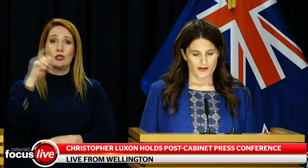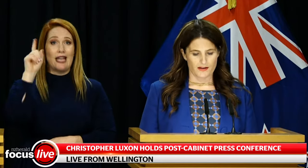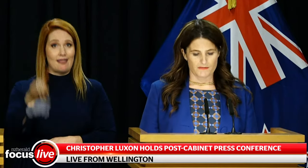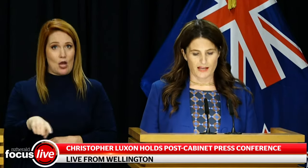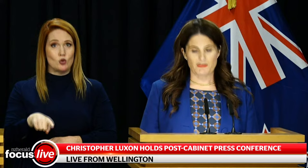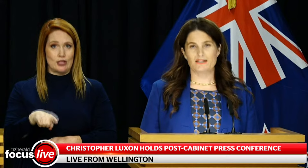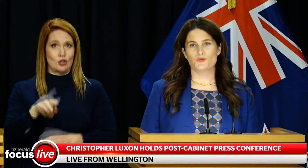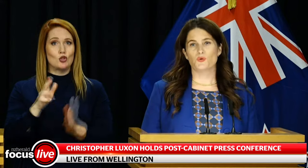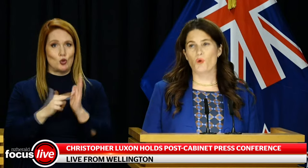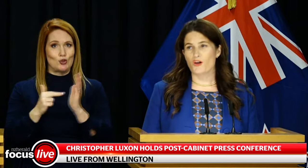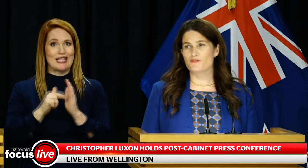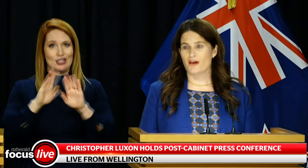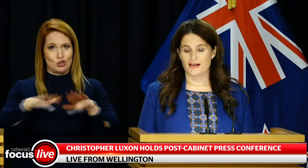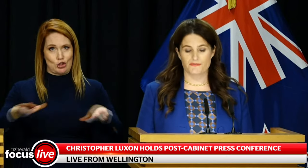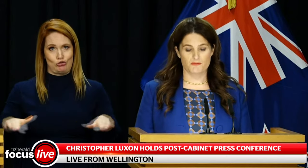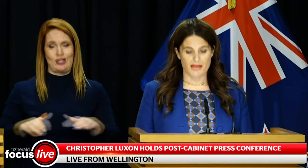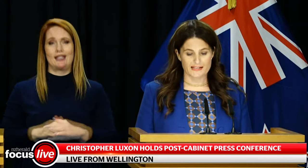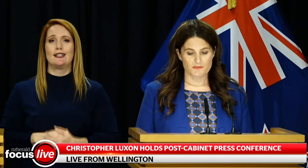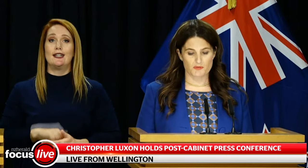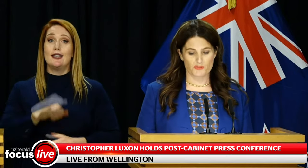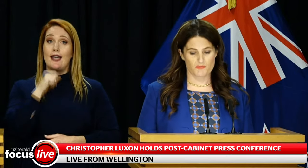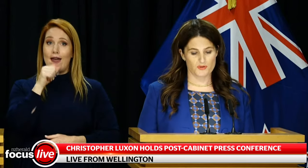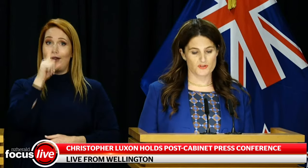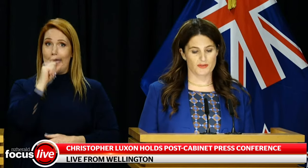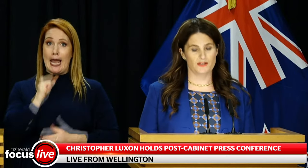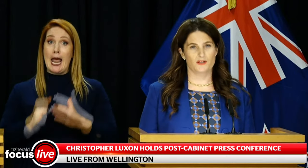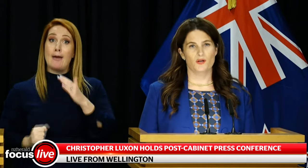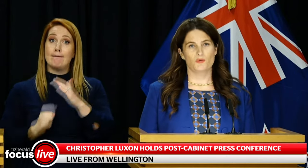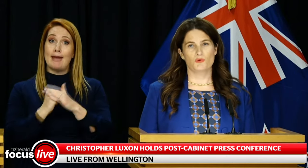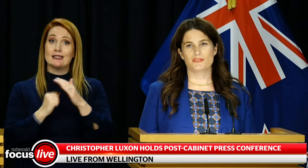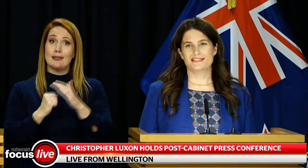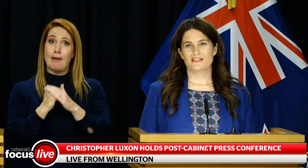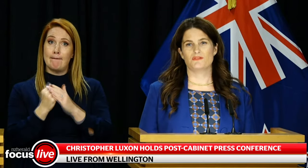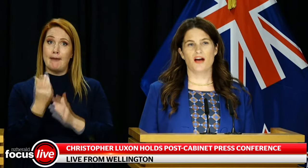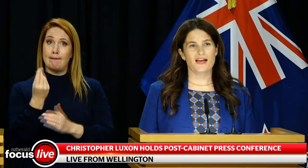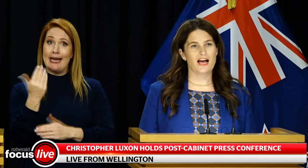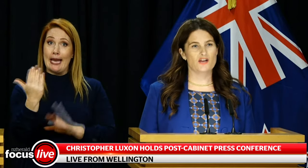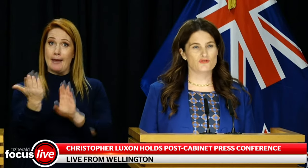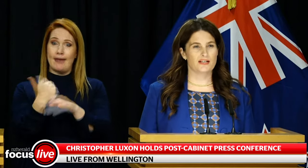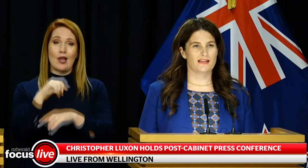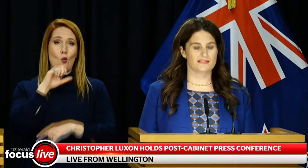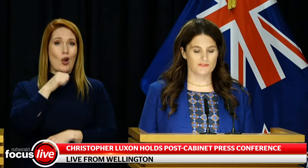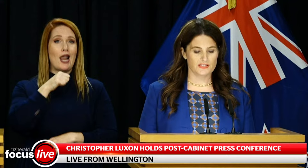New Zealand children. Families who qualify for the maximum reimbursement will receive